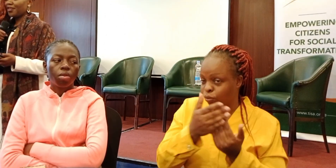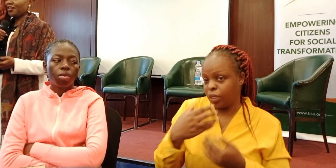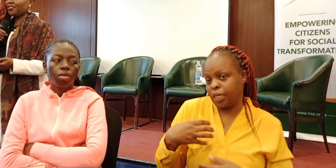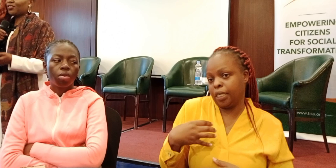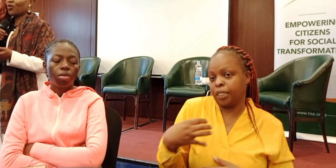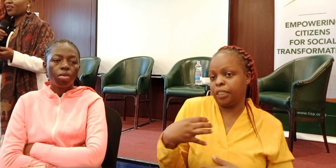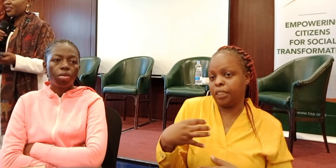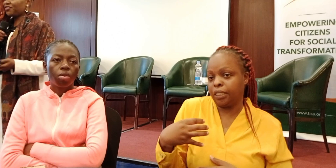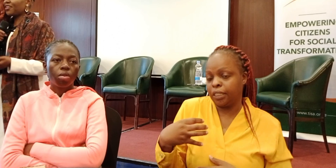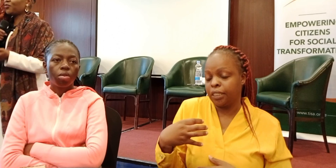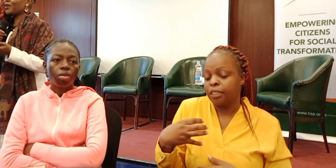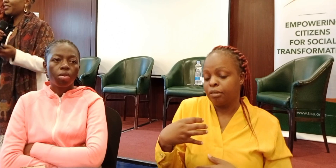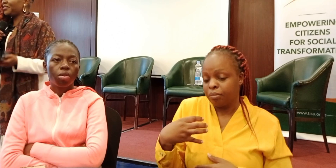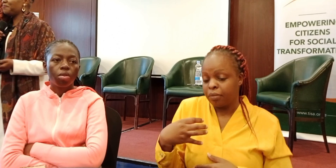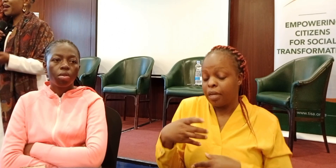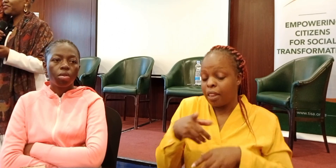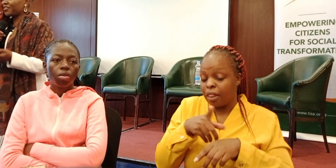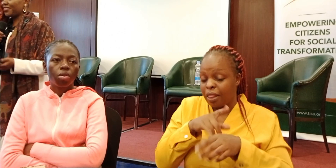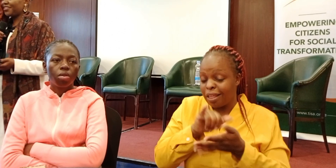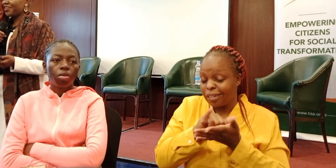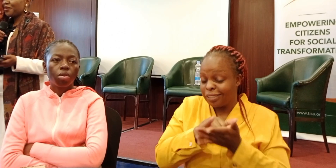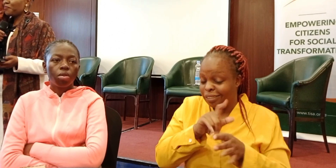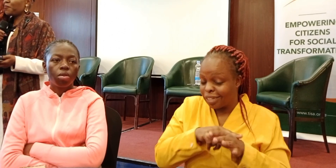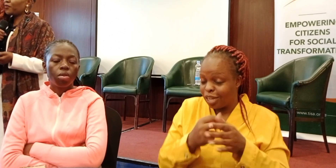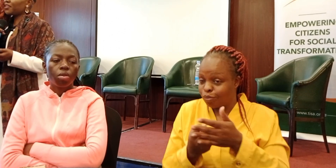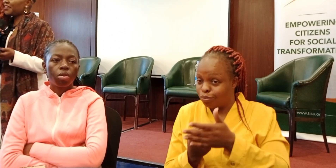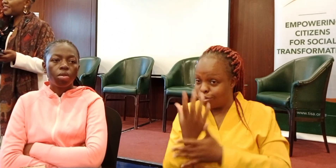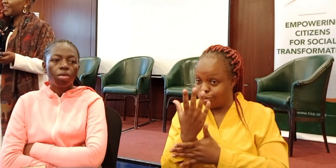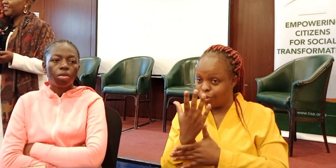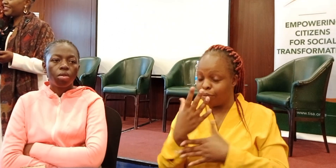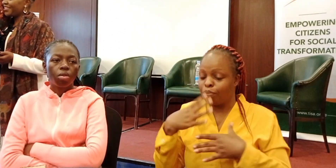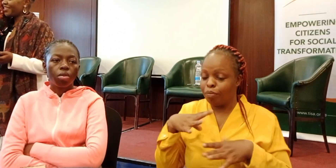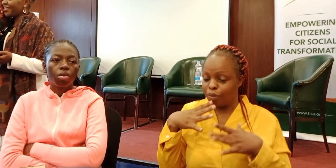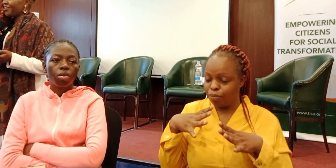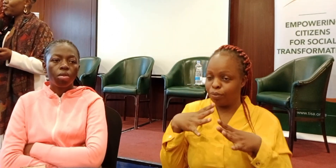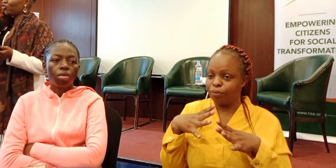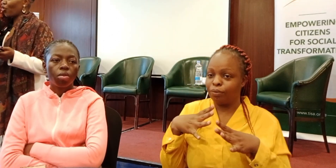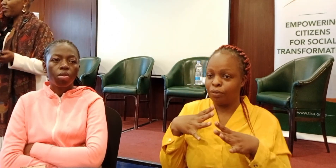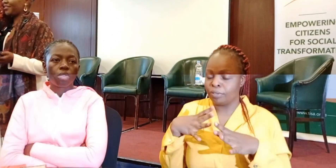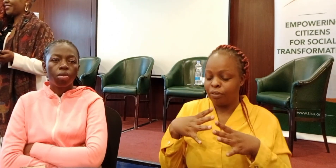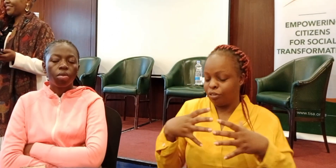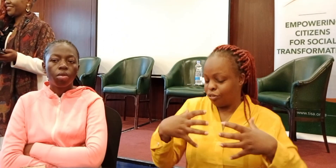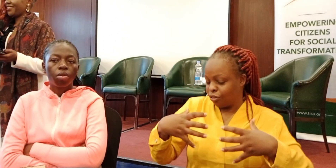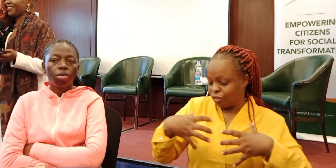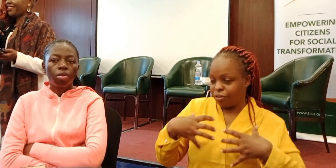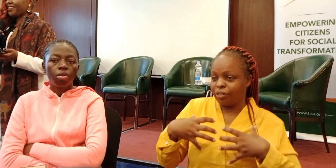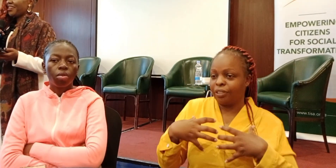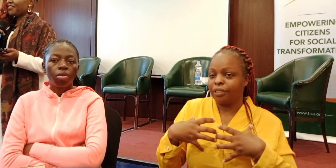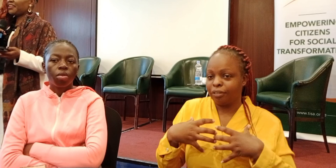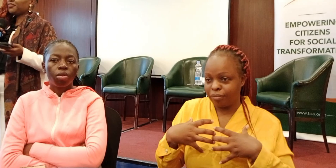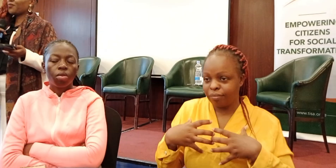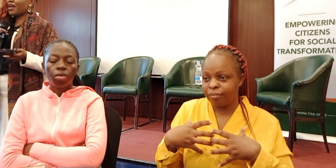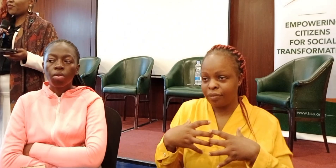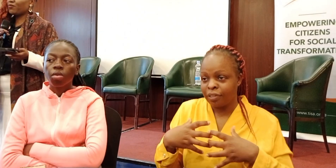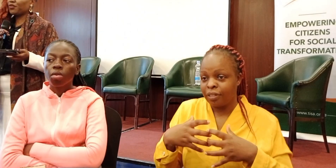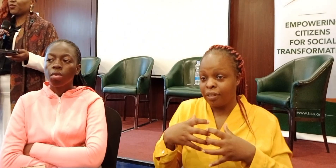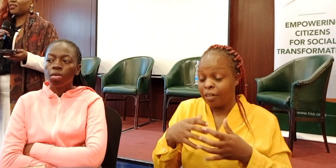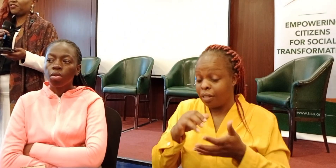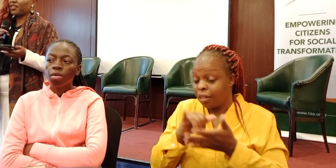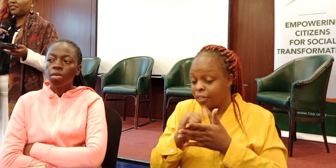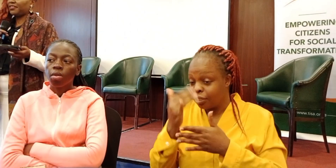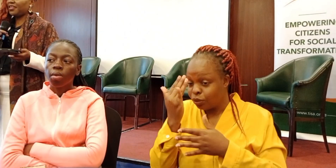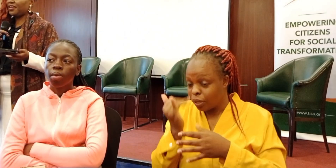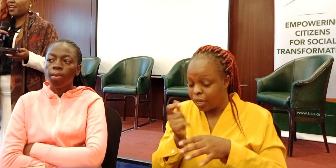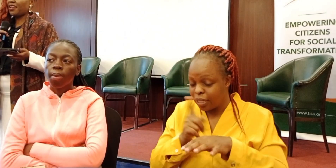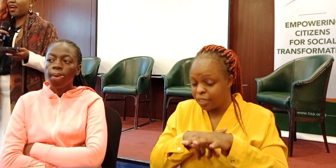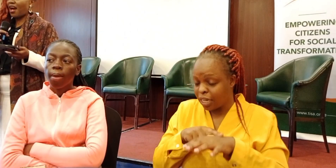rich that when it emerges, people just get shocked. That is why when we saw